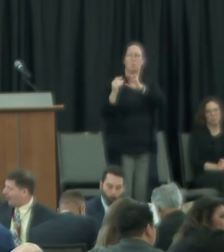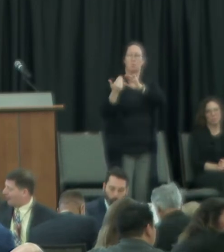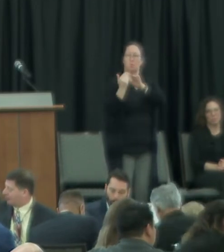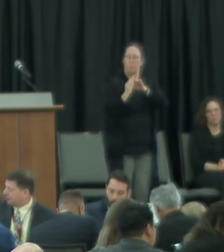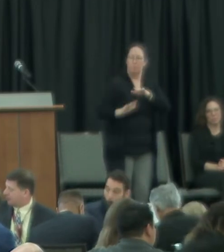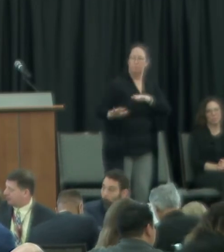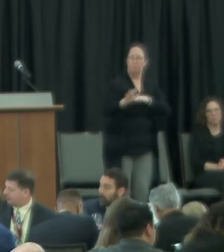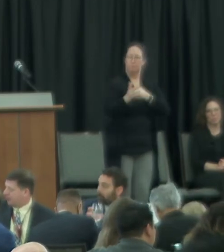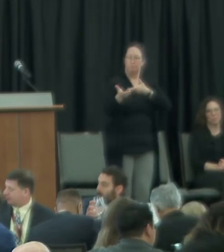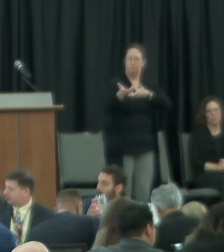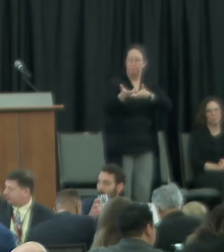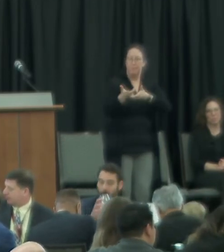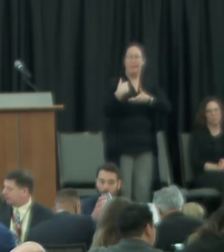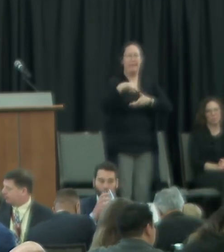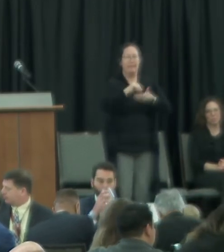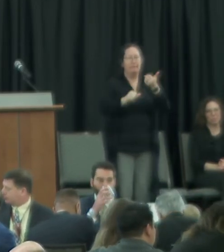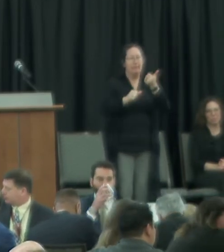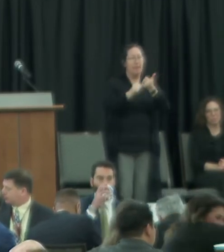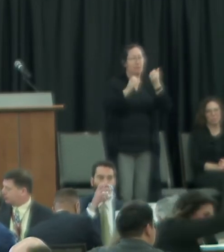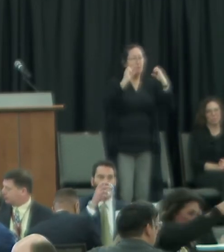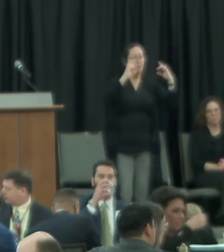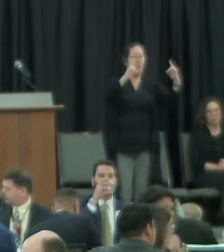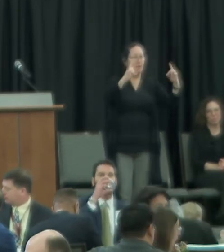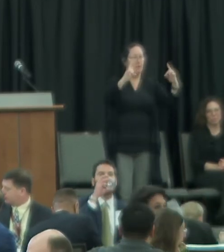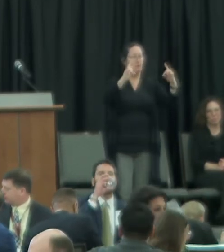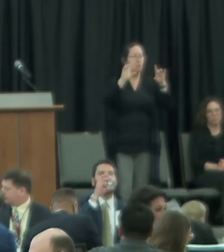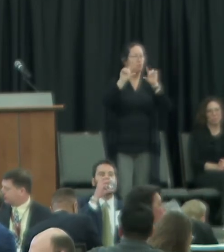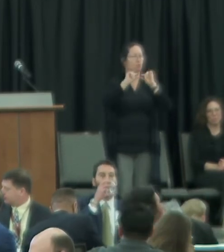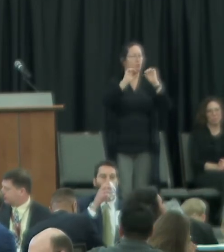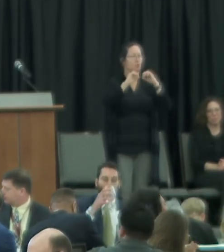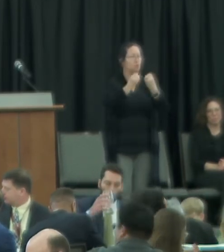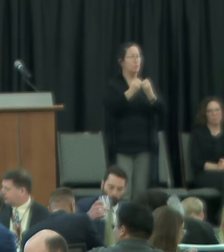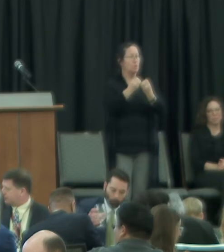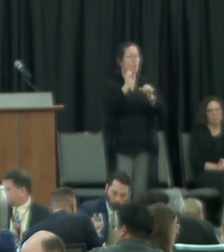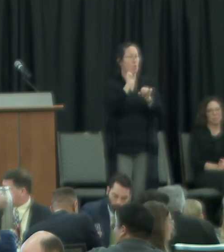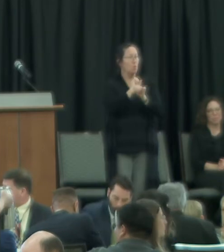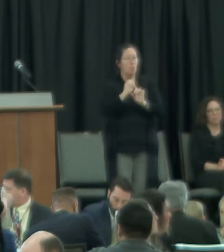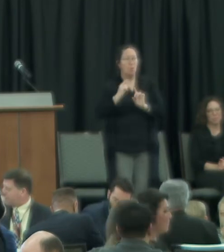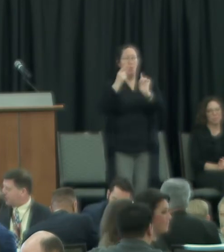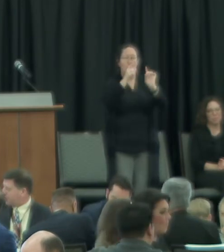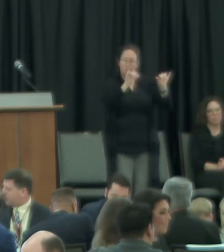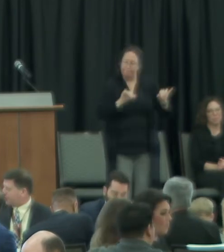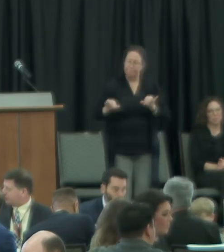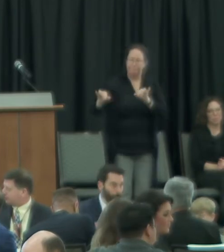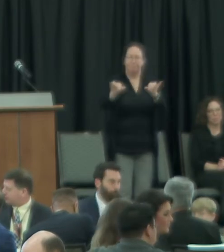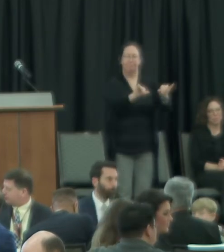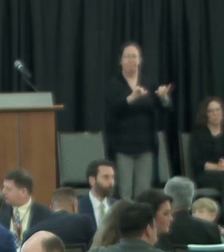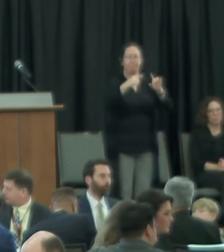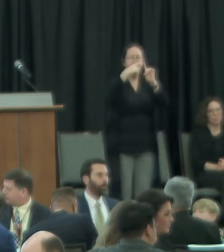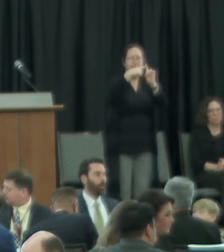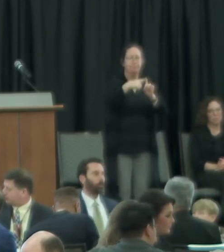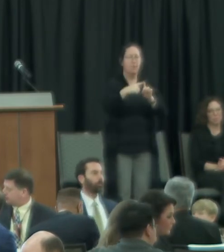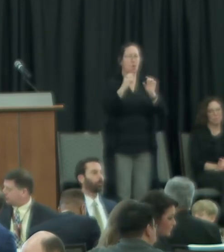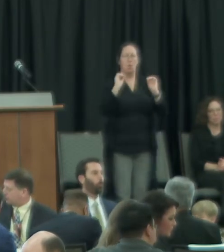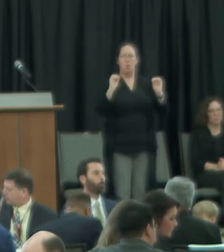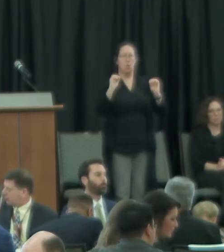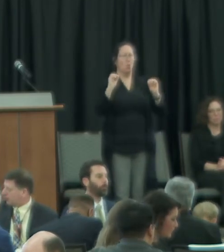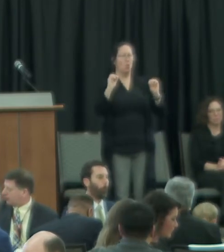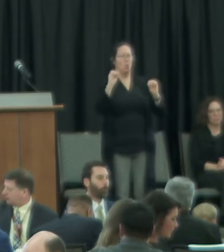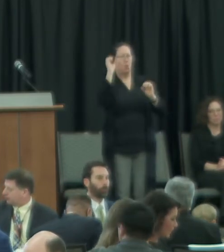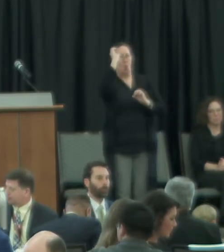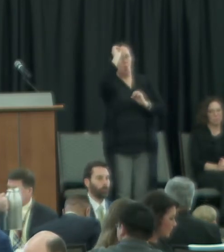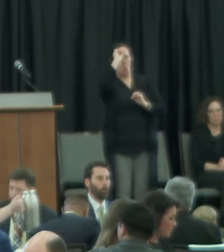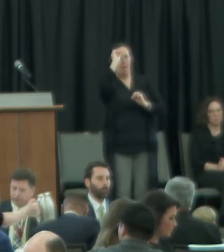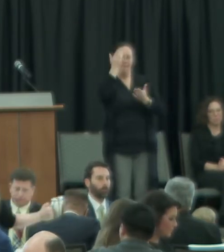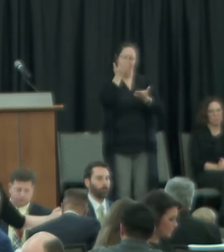community. We're an advocacy and education entity, and we work towards the common good to share unbiased,